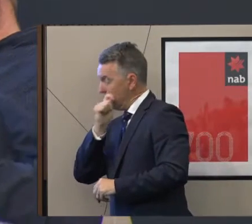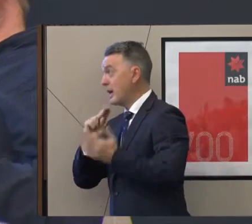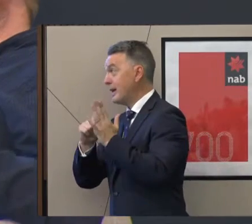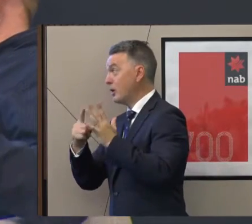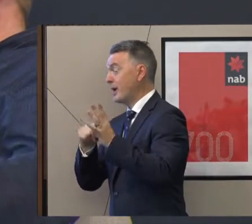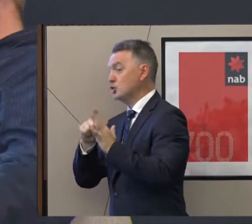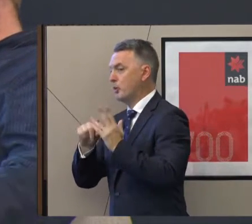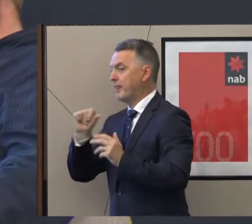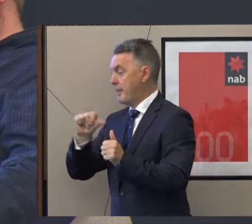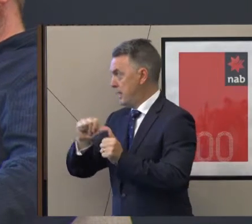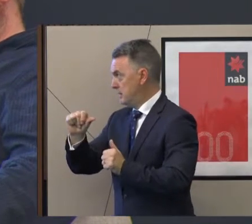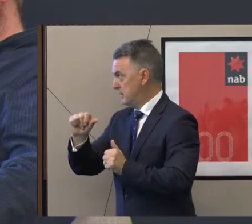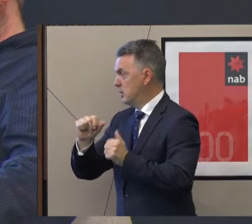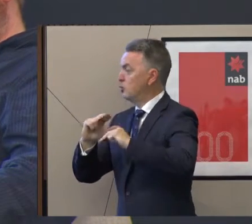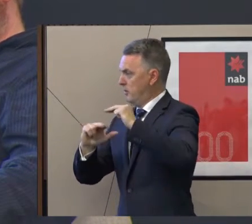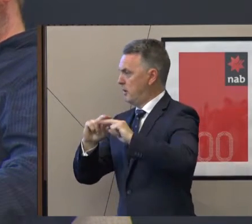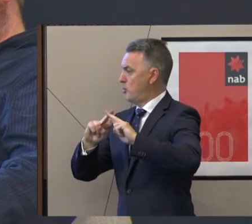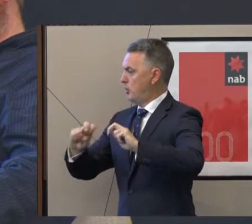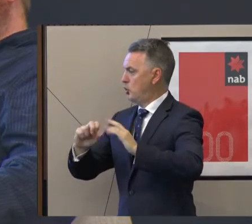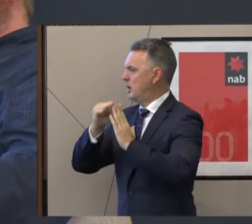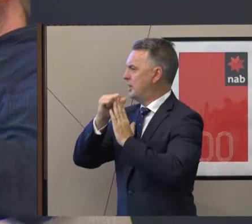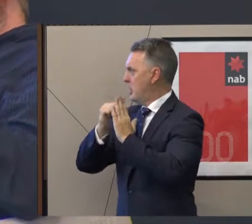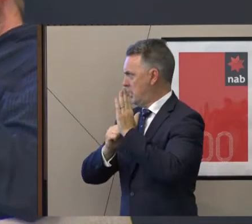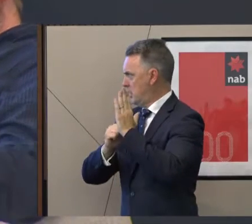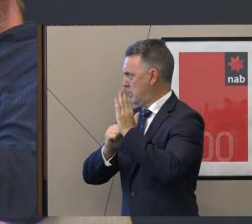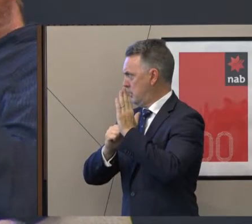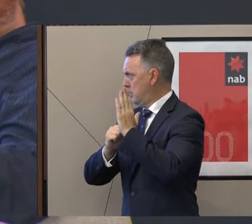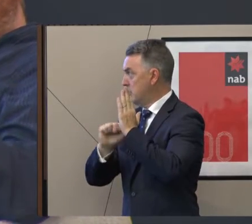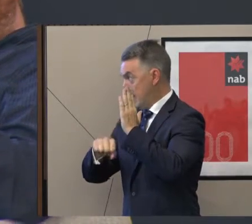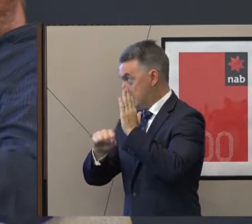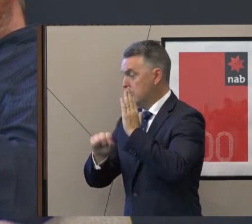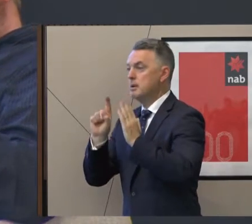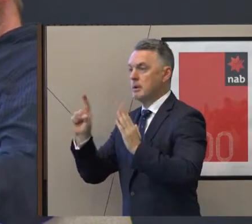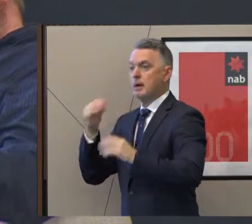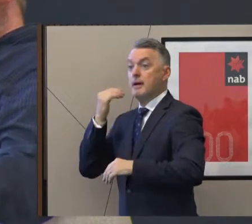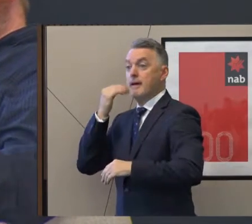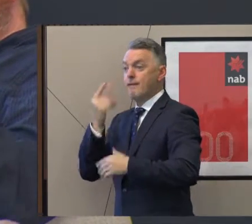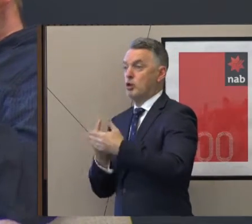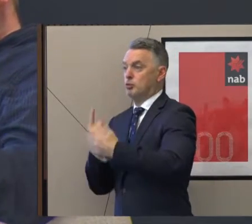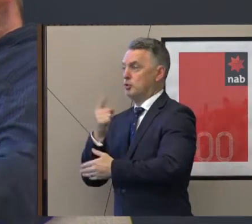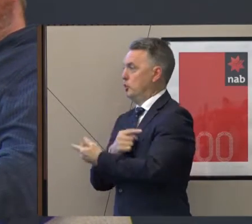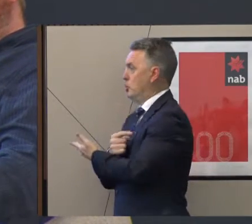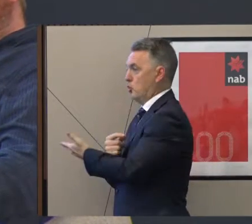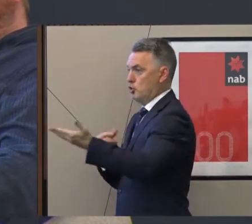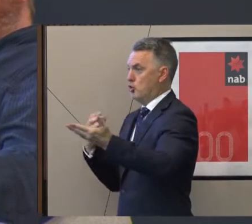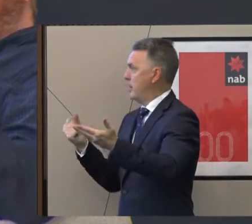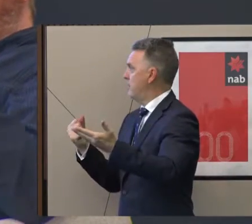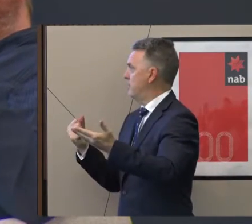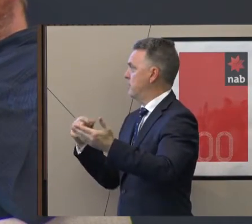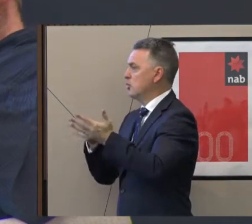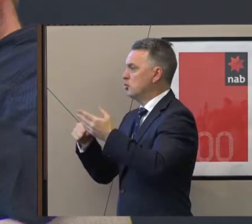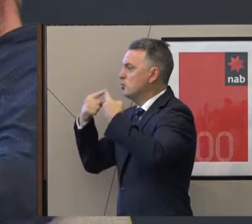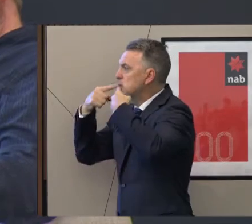that it can in developing a research agenda is every opportunity you have to have a say,